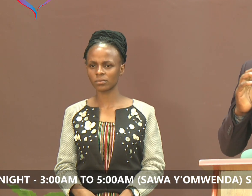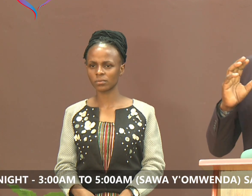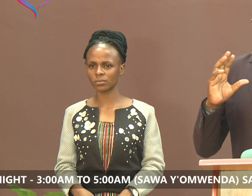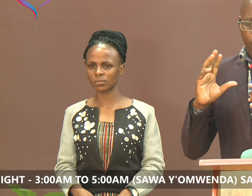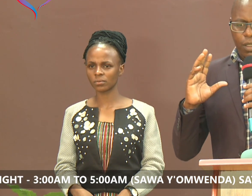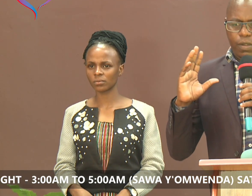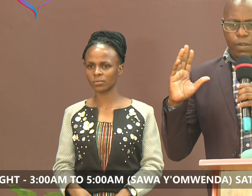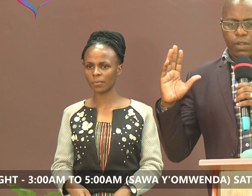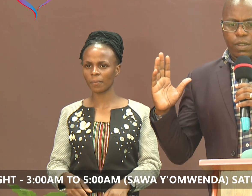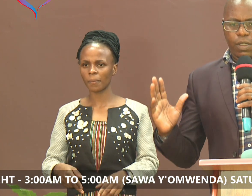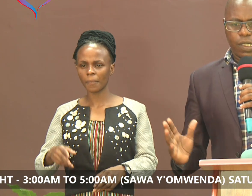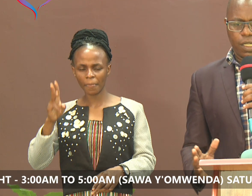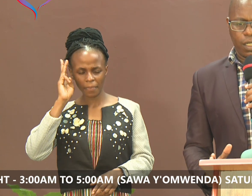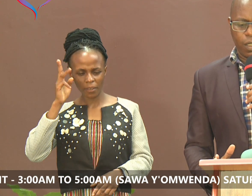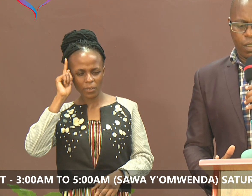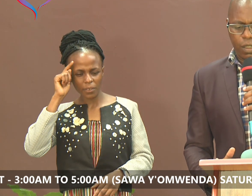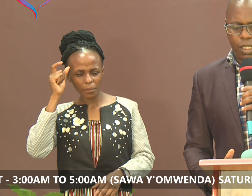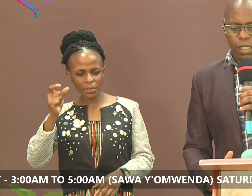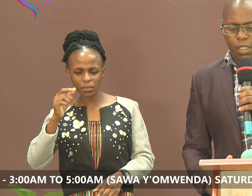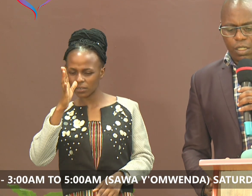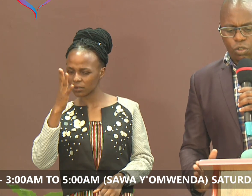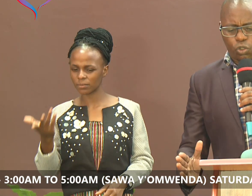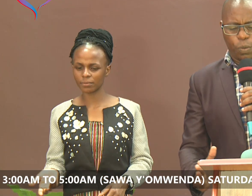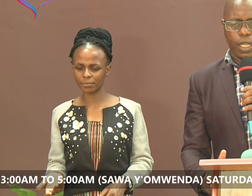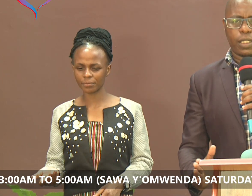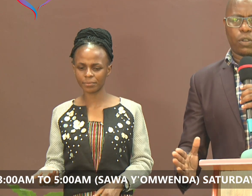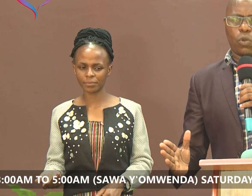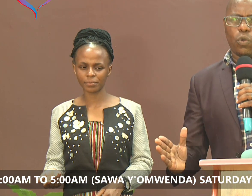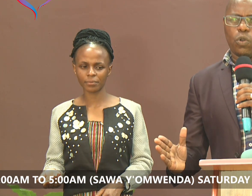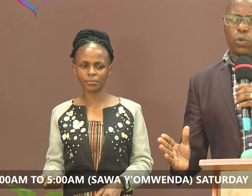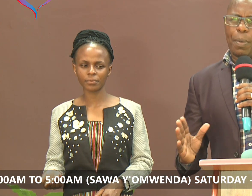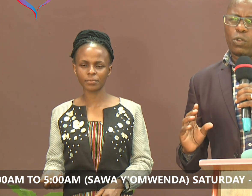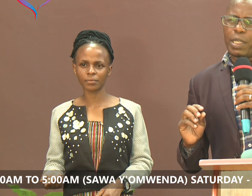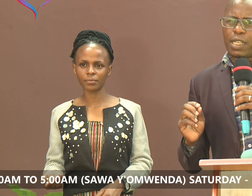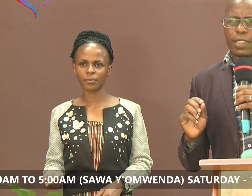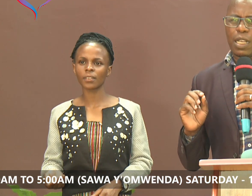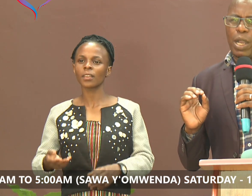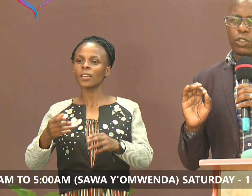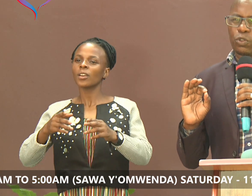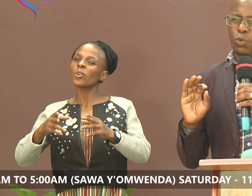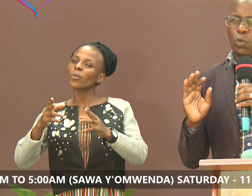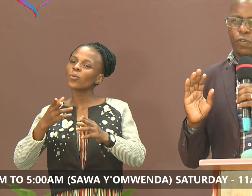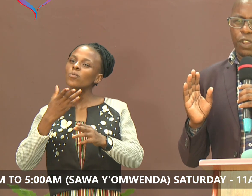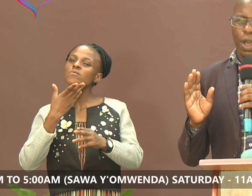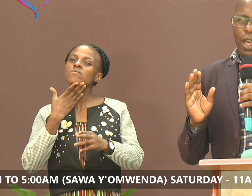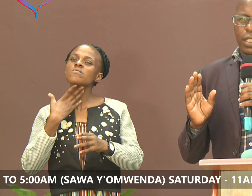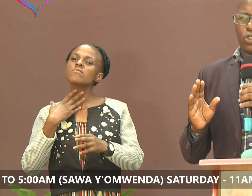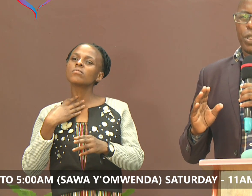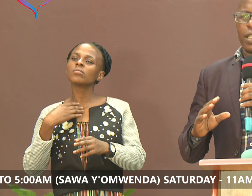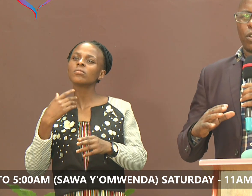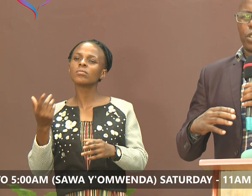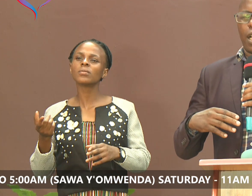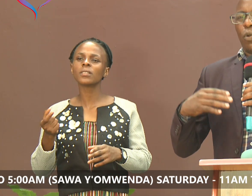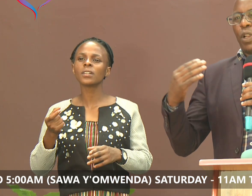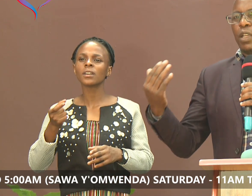and laughing, you will think this person maybe has a problem on the head. Tusubira nseko ku abantu abasekaseka mwaka tonotono kukufirwa.